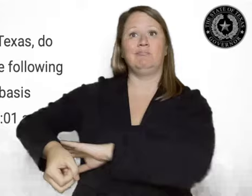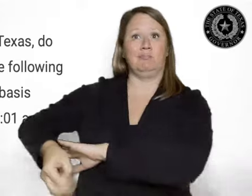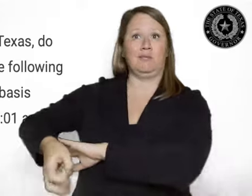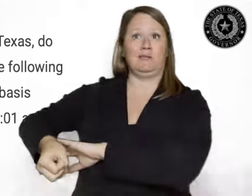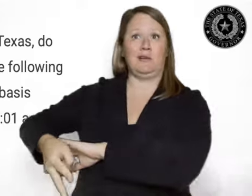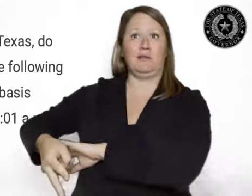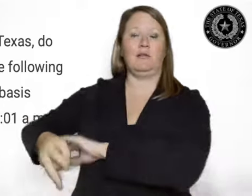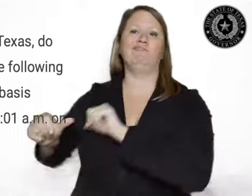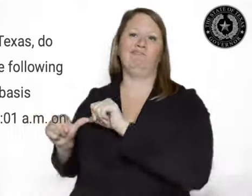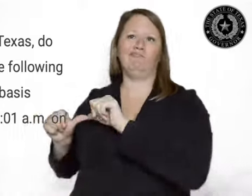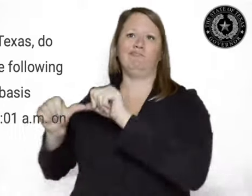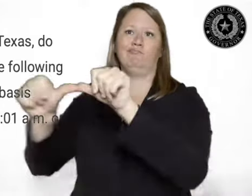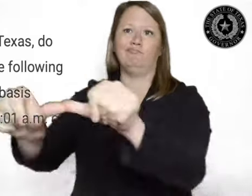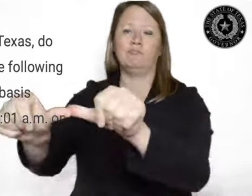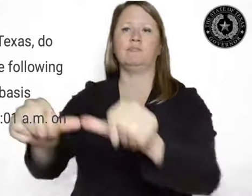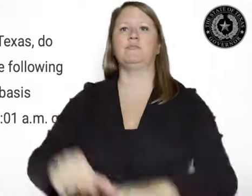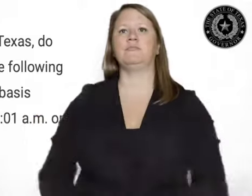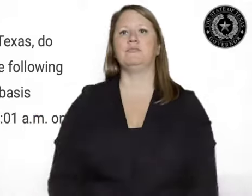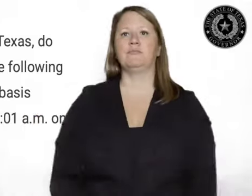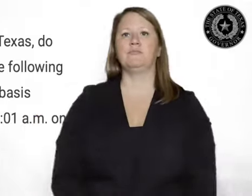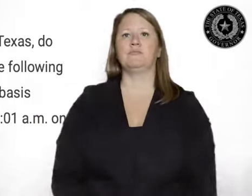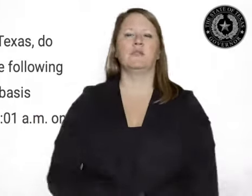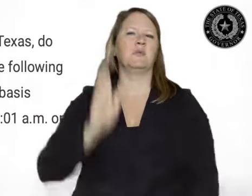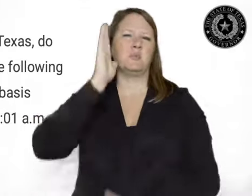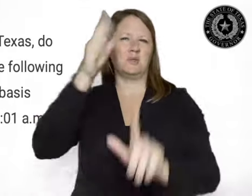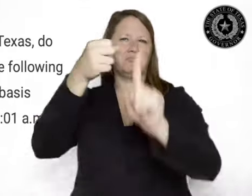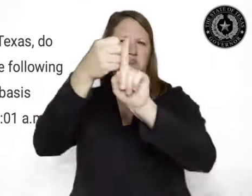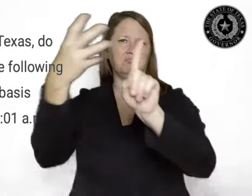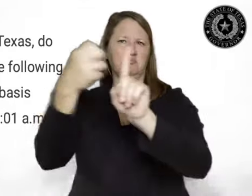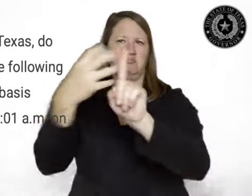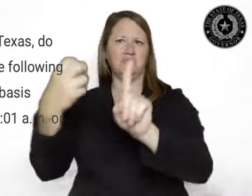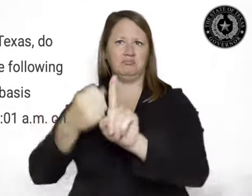on May 1st, 2020.